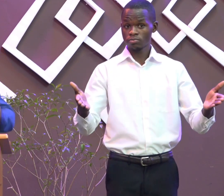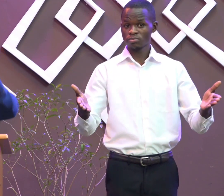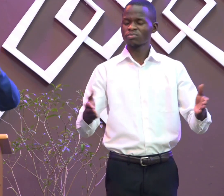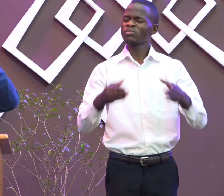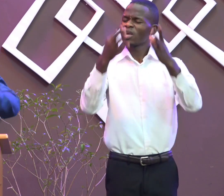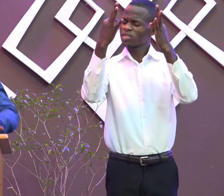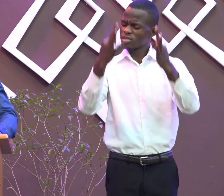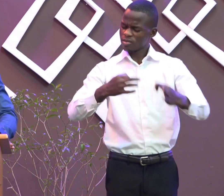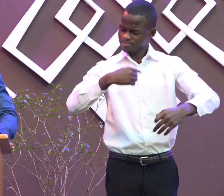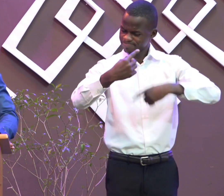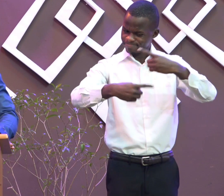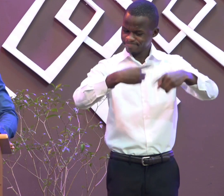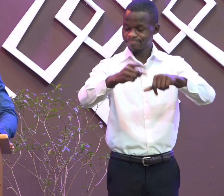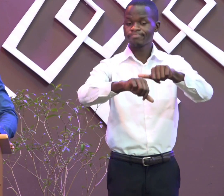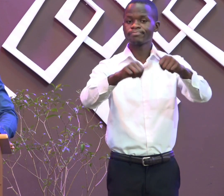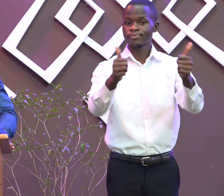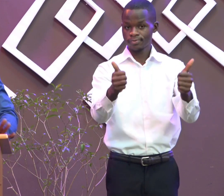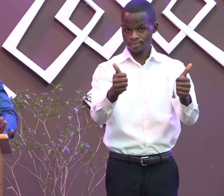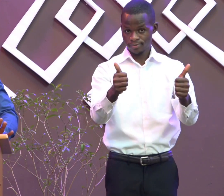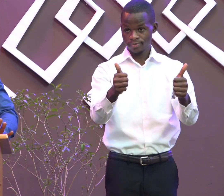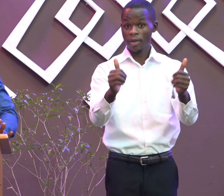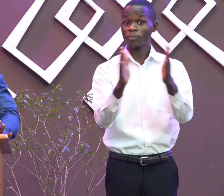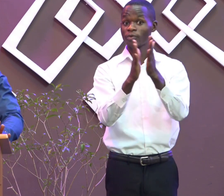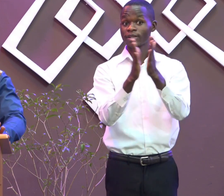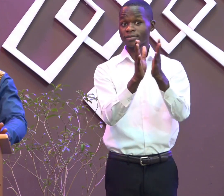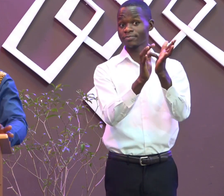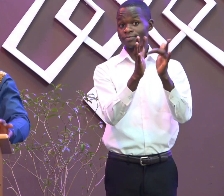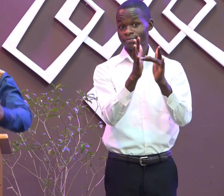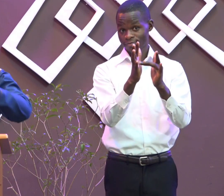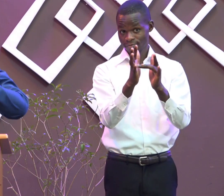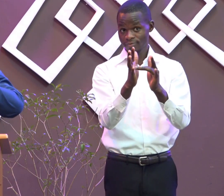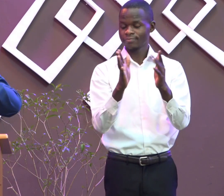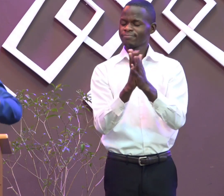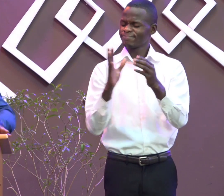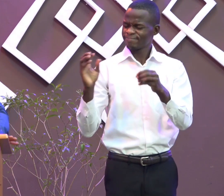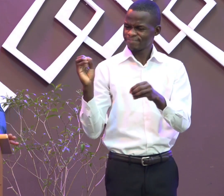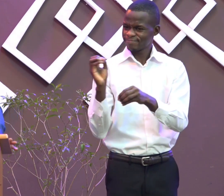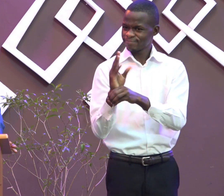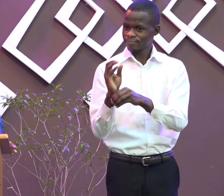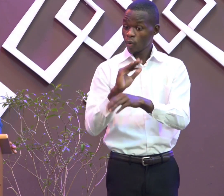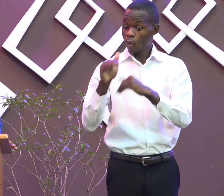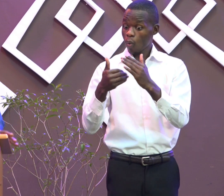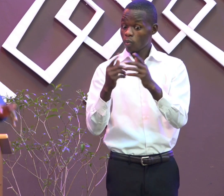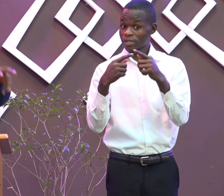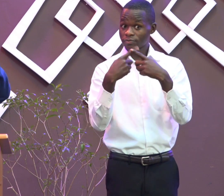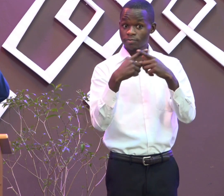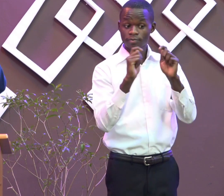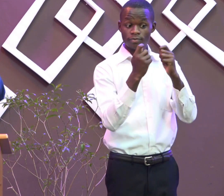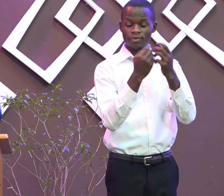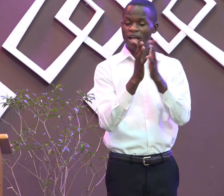Ebintu bitambula. Things move on well. Yesu yebaziwe yakubiriza teams ezenjawulo,